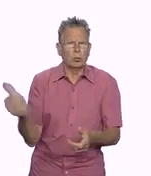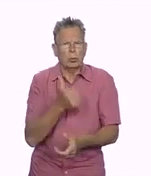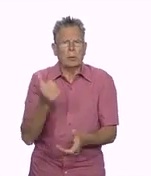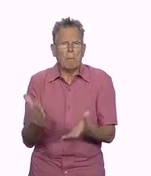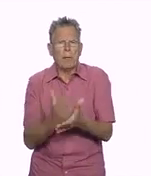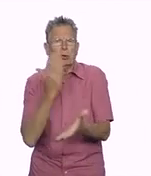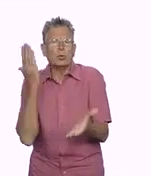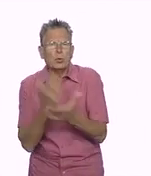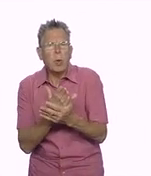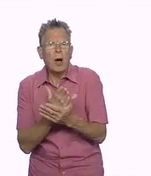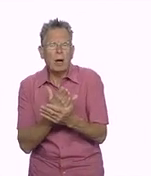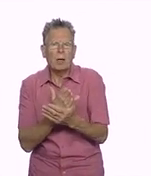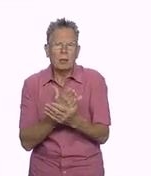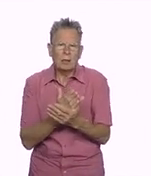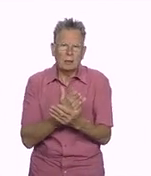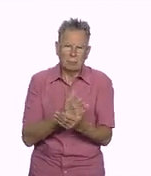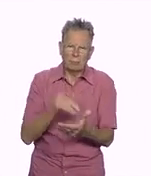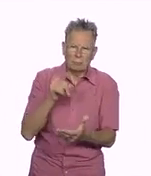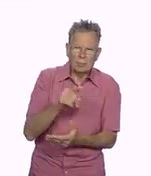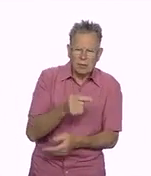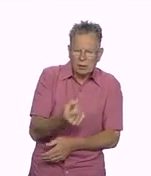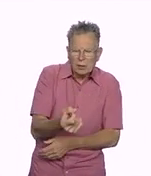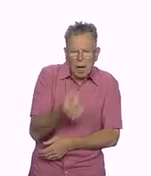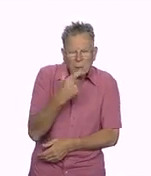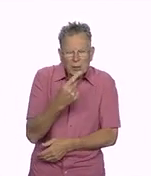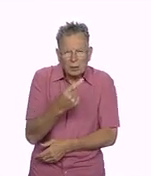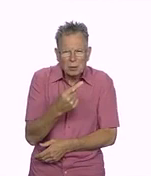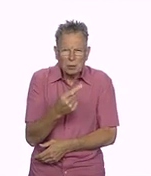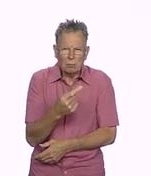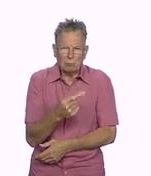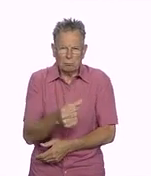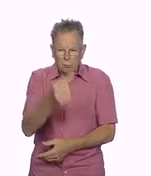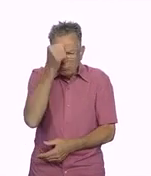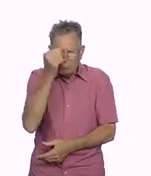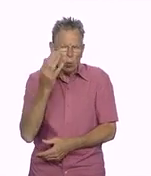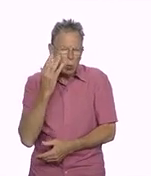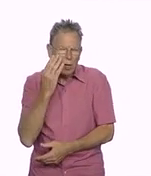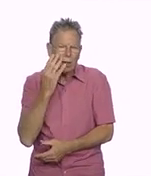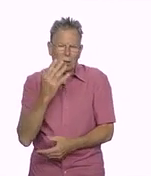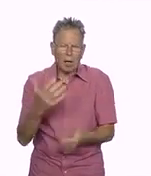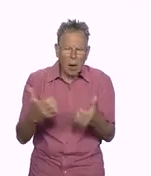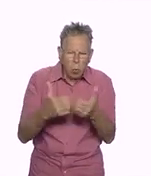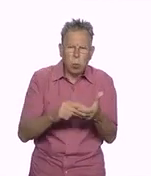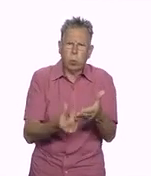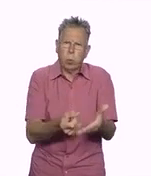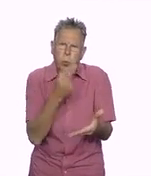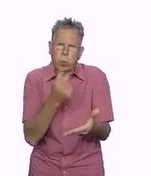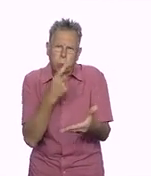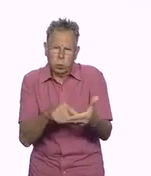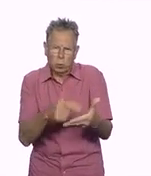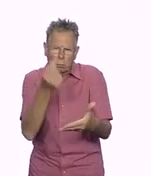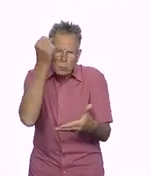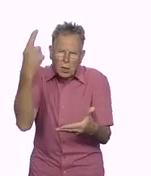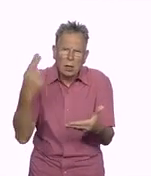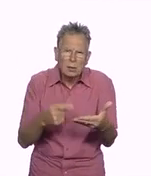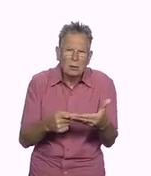You should make sure you follow instructions on how to take medicines or follow advice about what to do before and after a medical